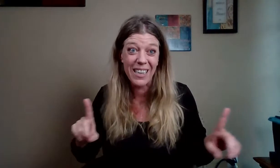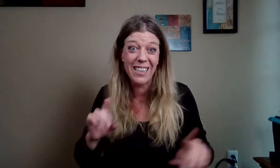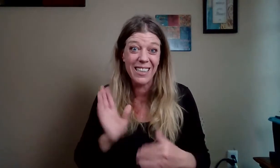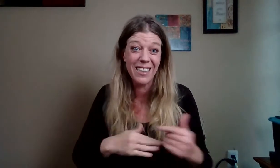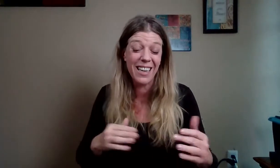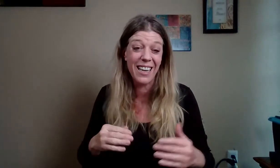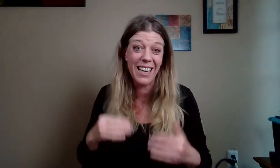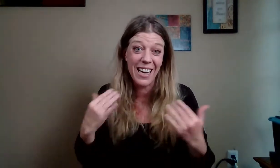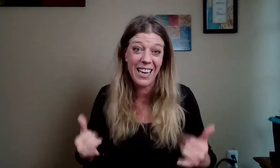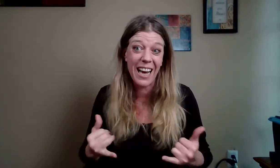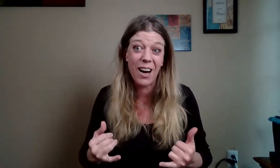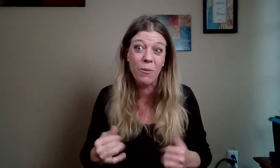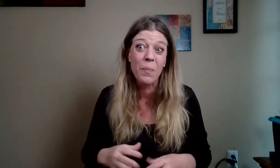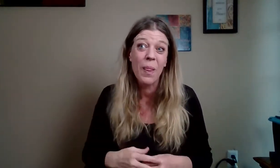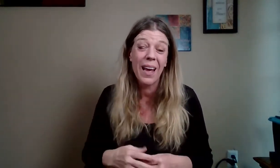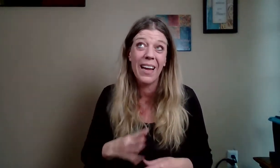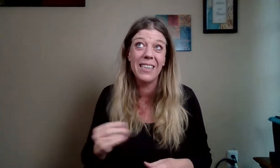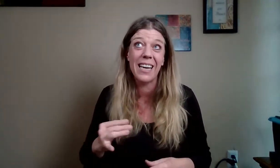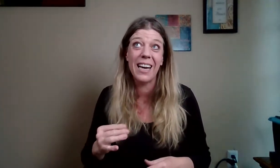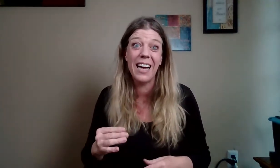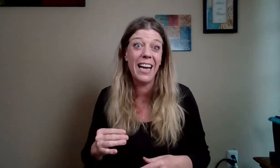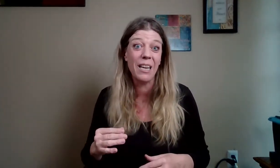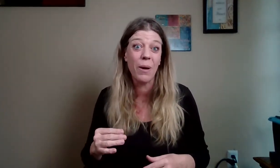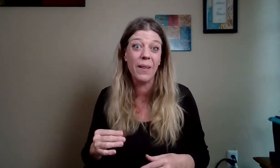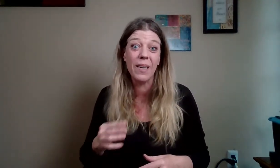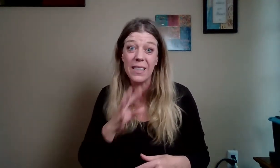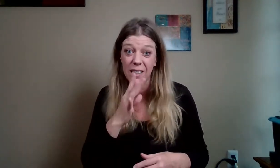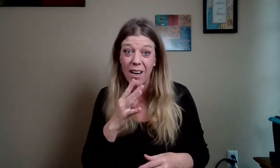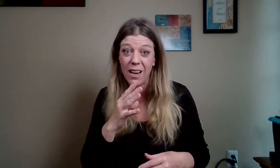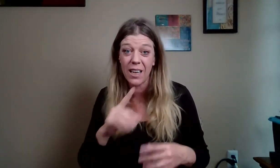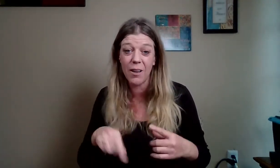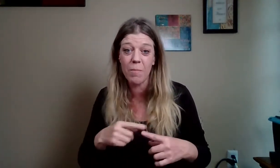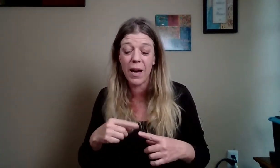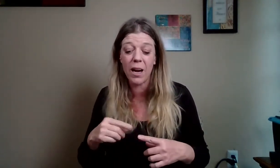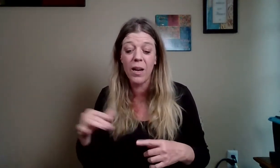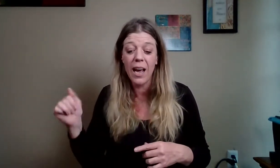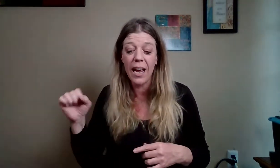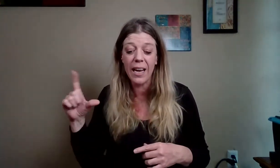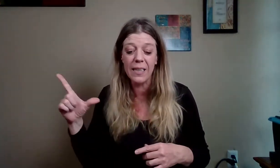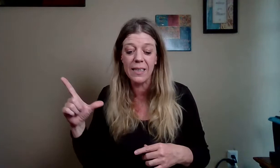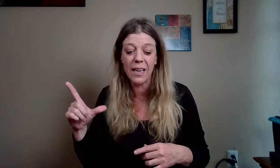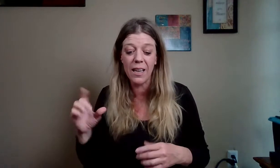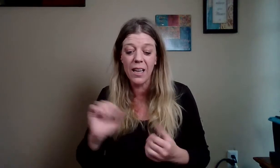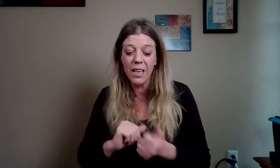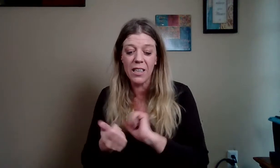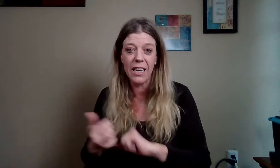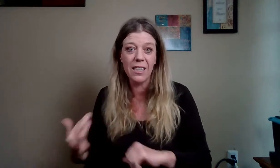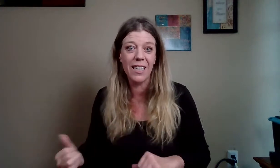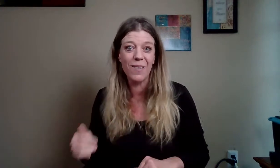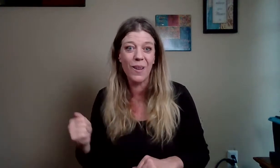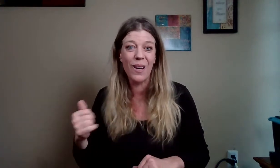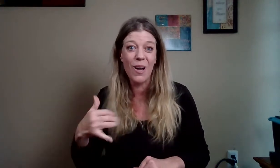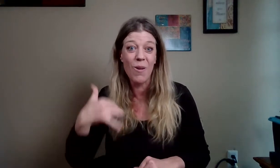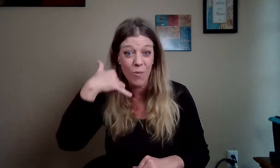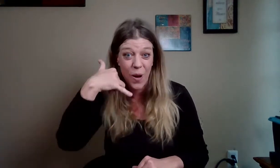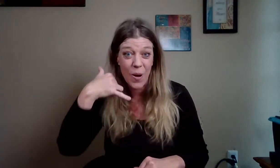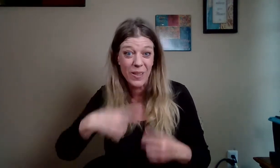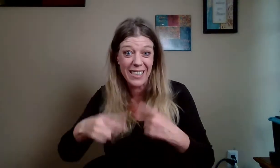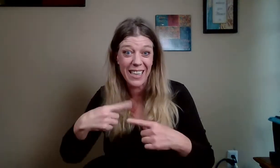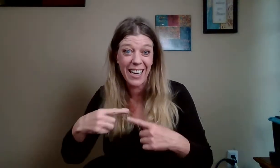different than now. And anyway, there's talk about ASL changing the phone